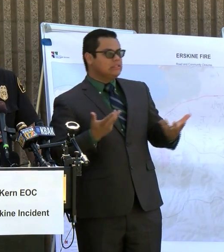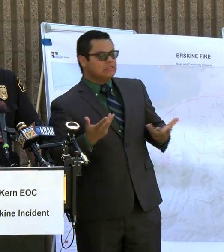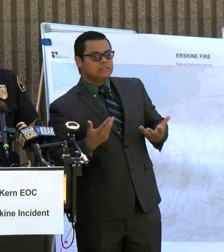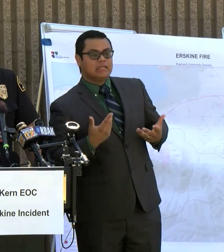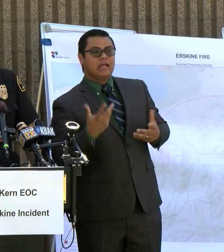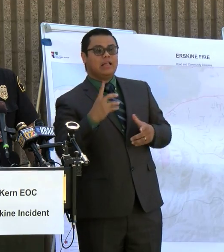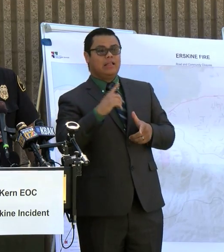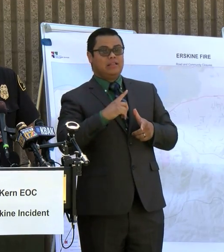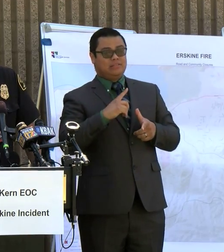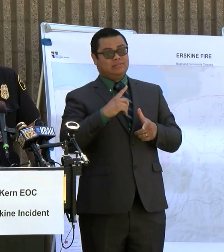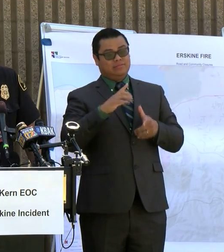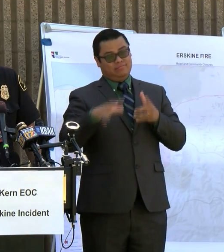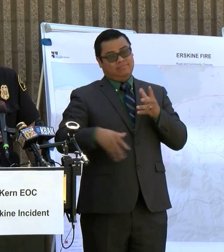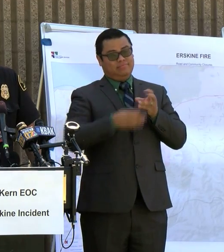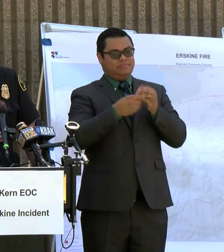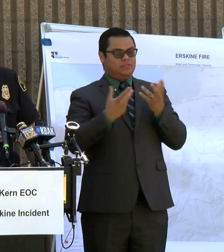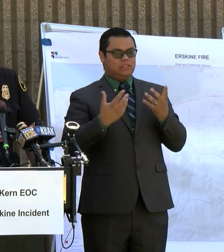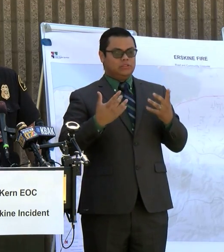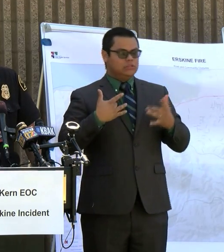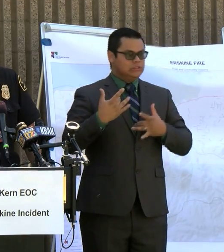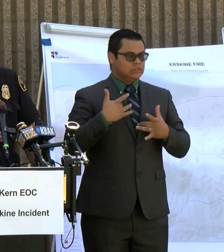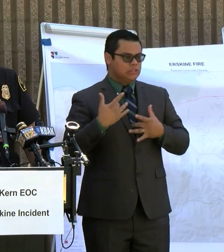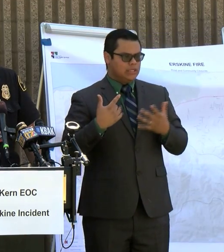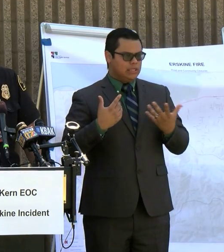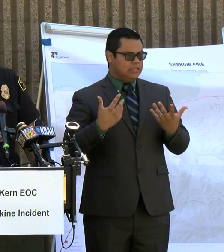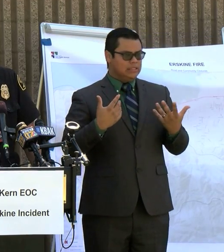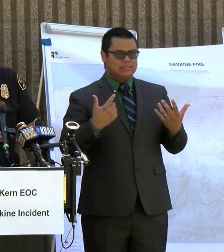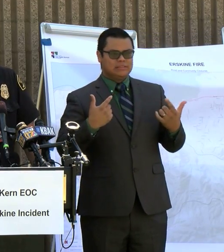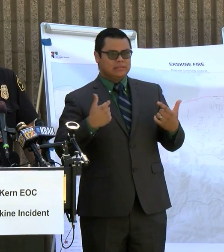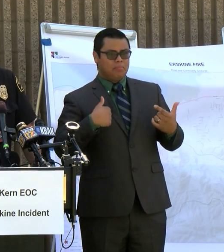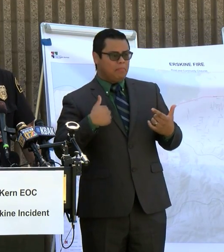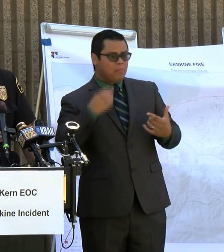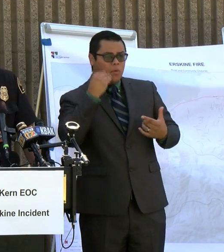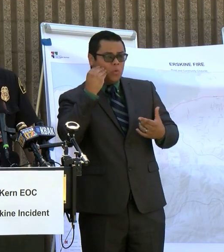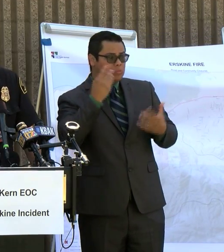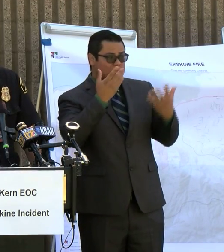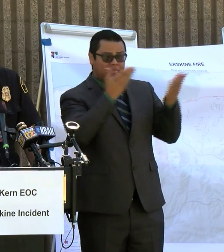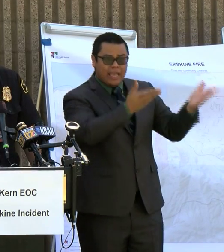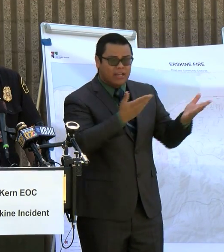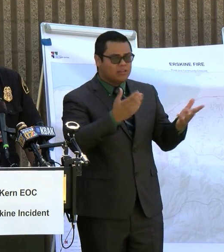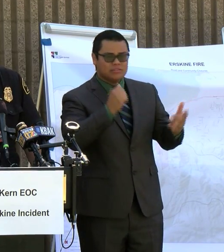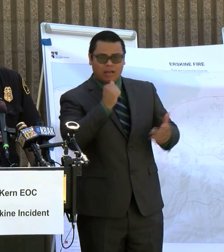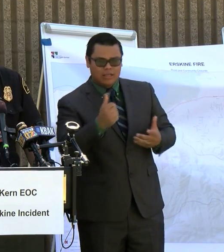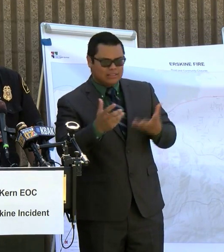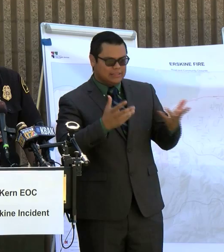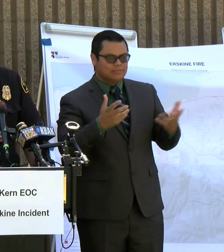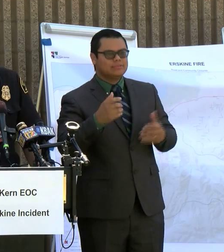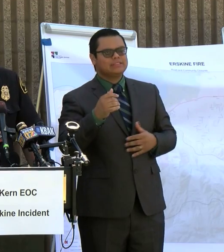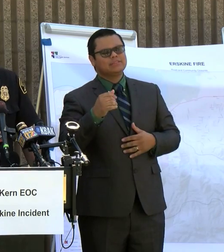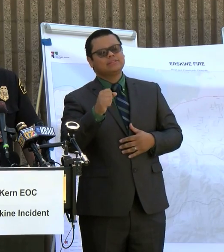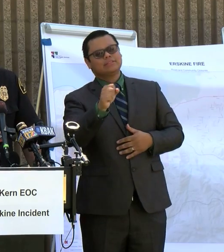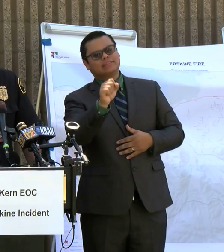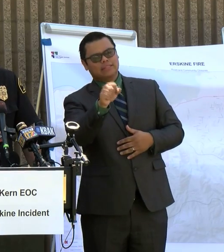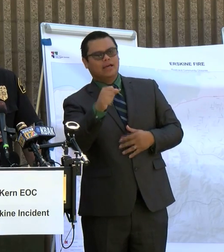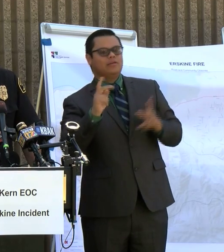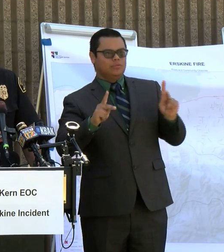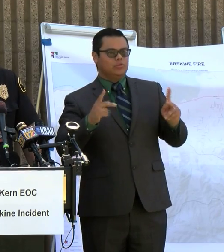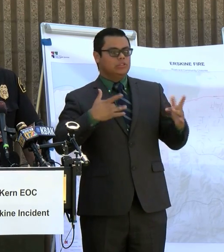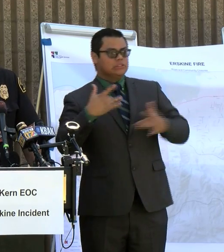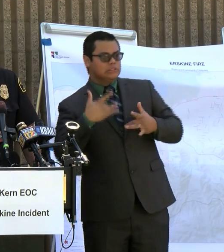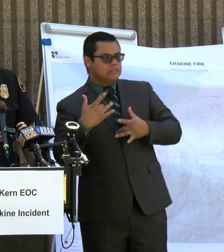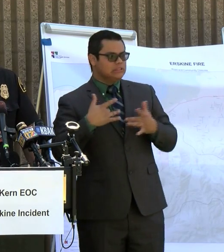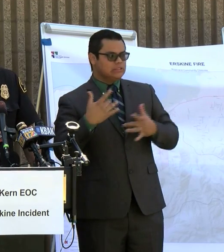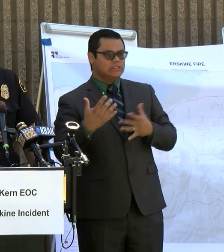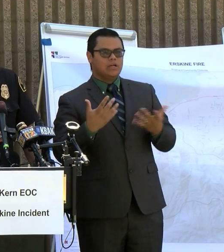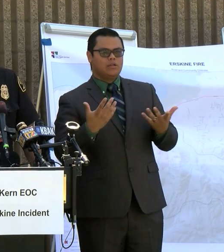the anxiety of, did my home even survive? So yes, people are getting anxious to get back into